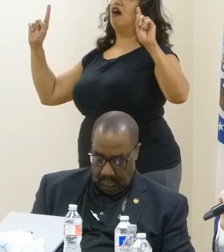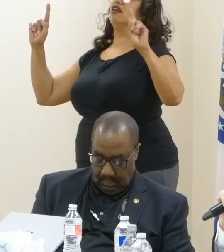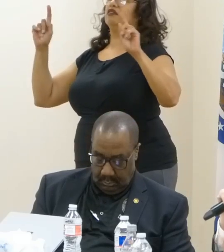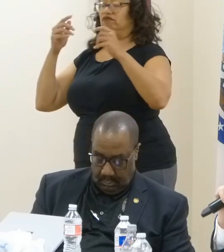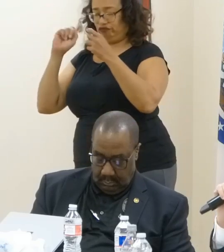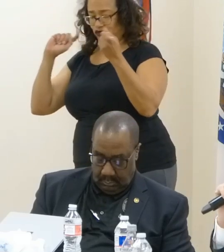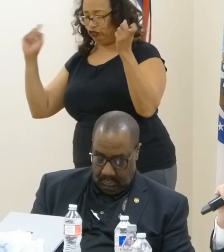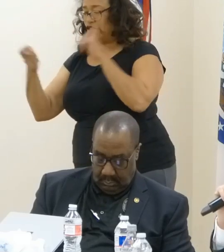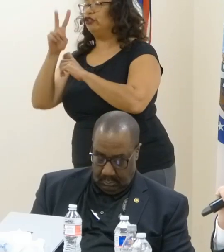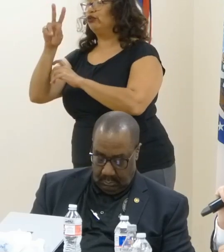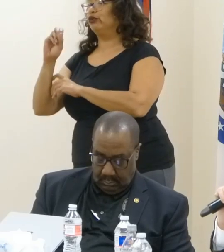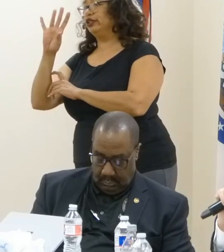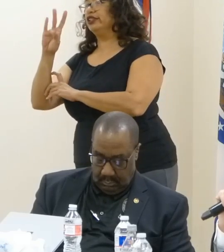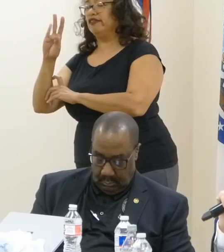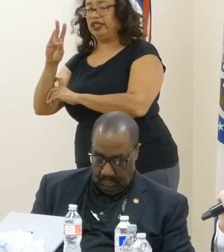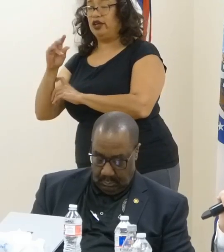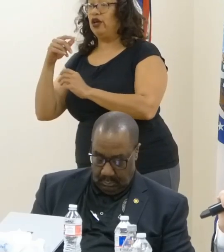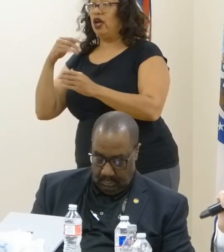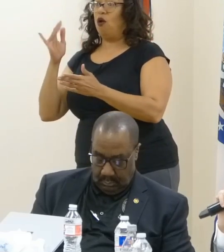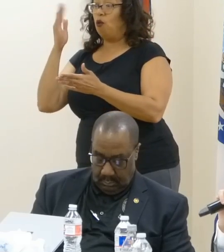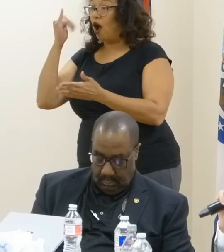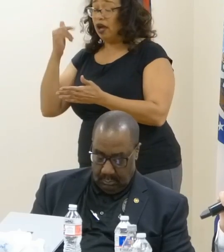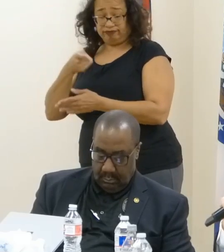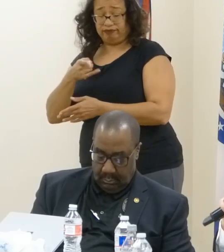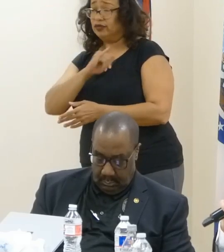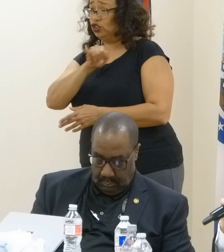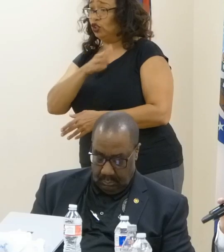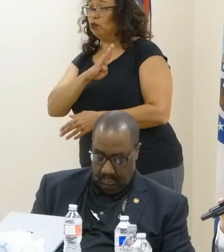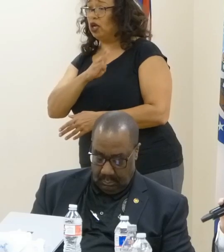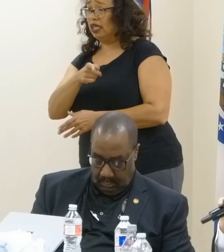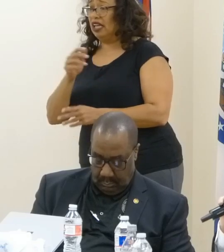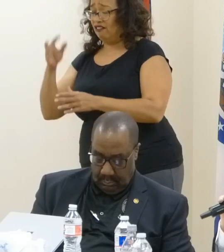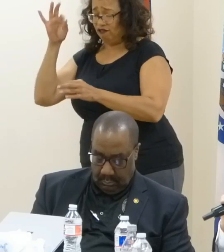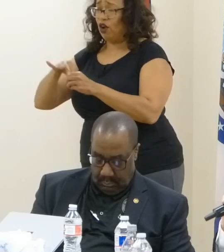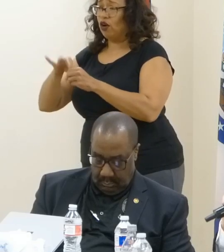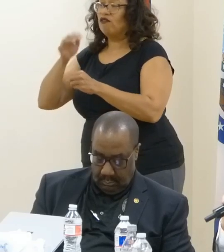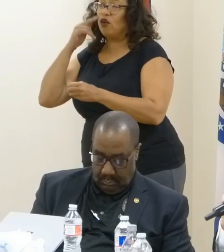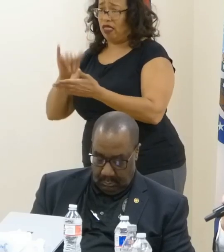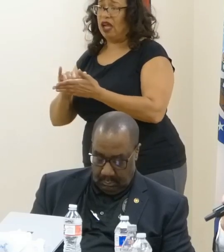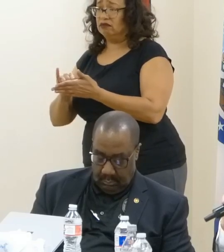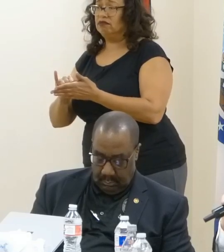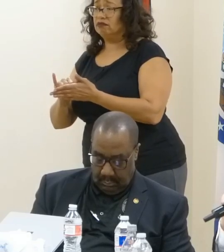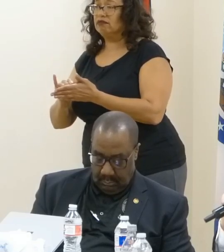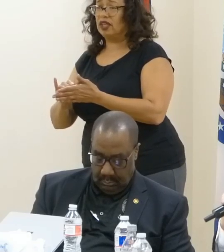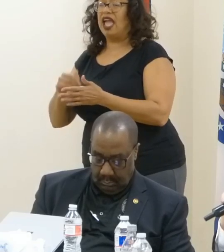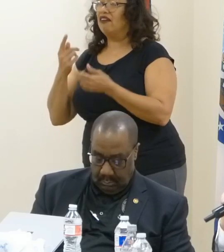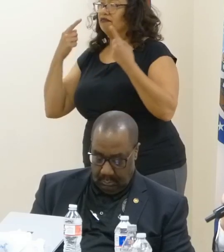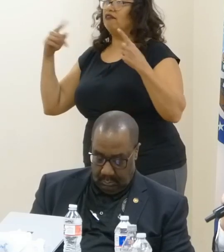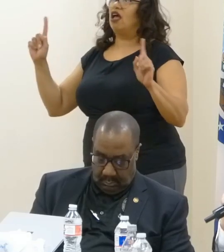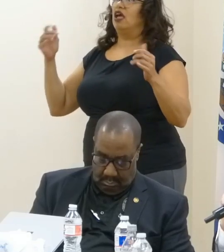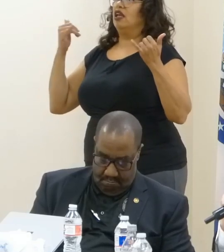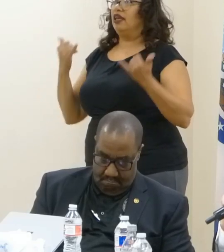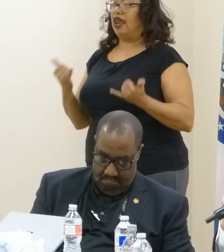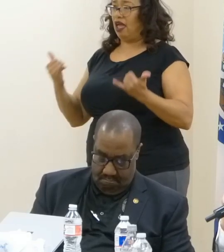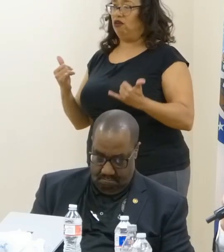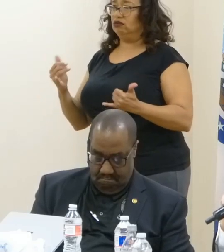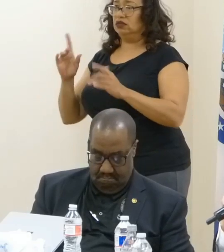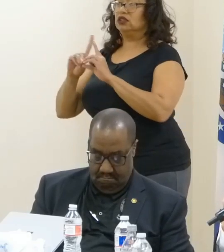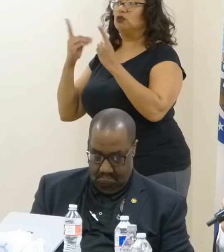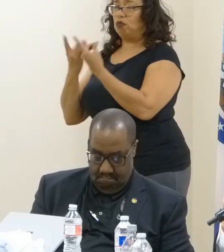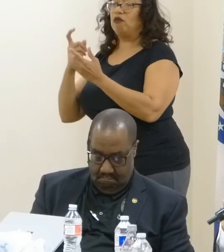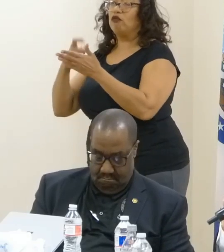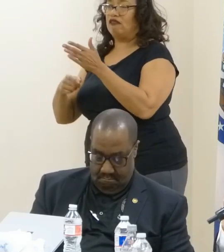2017 when the gentleman here next to me and the General Assembly voted on a bill finally allowing the Department of Revenue to do the process.